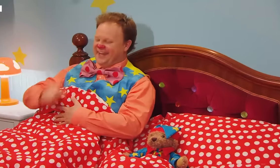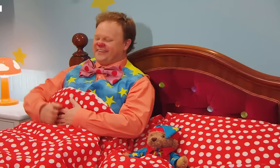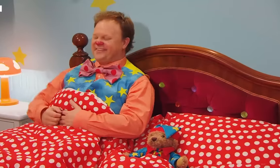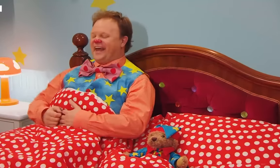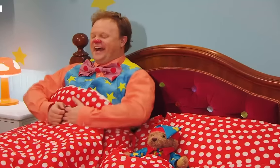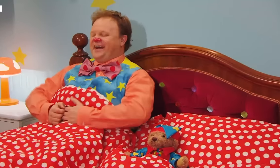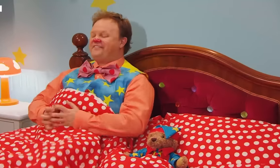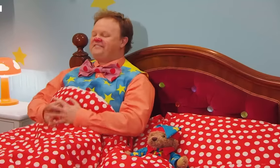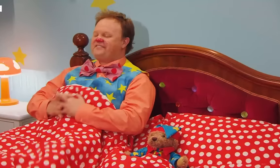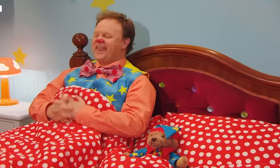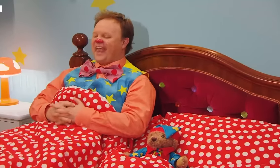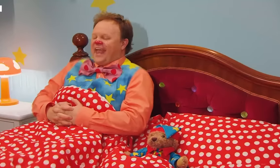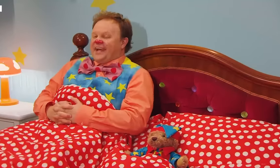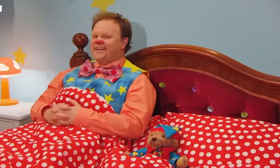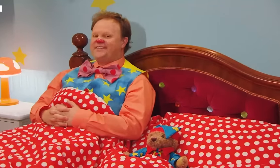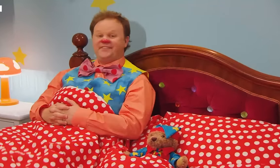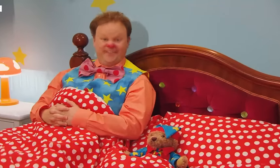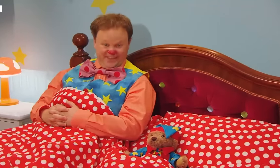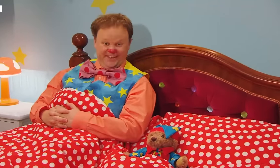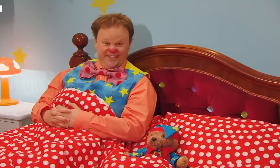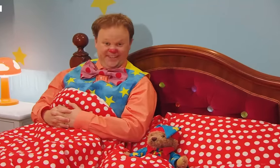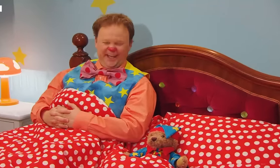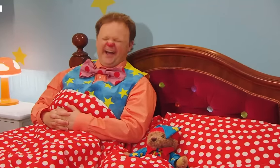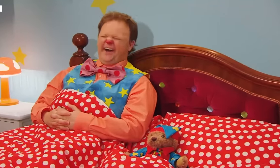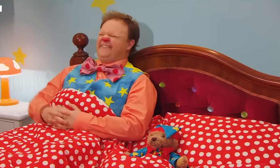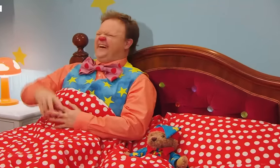Yes. Have you got your pyjamas on?